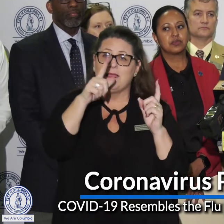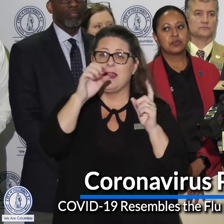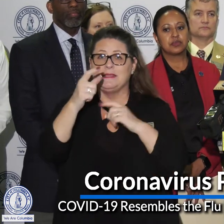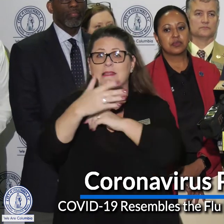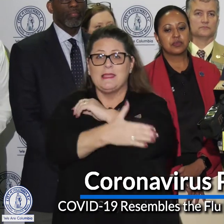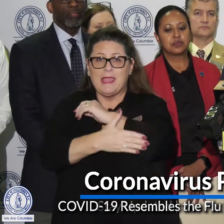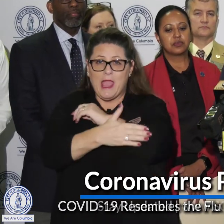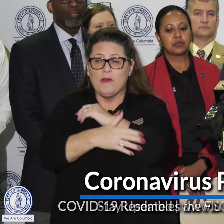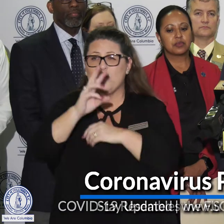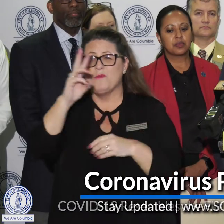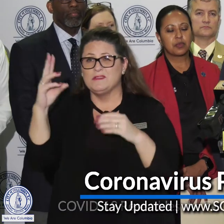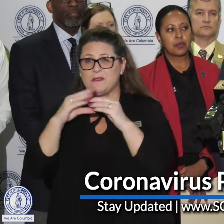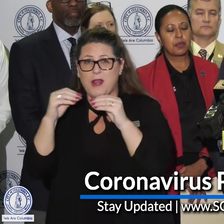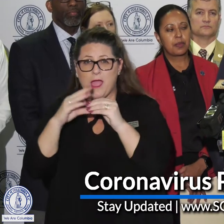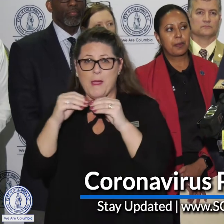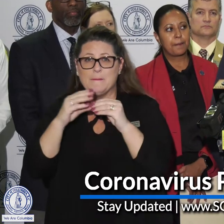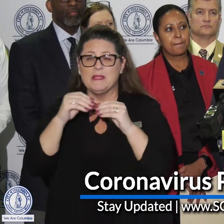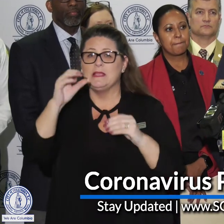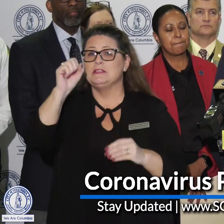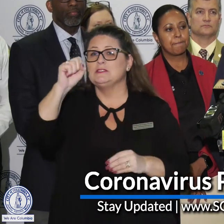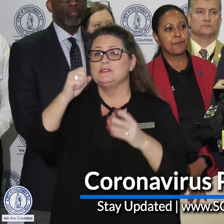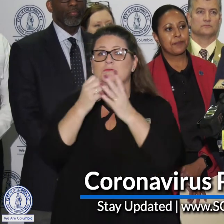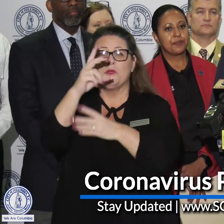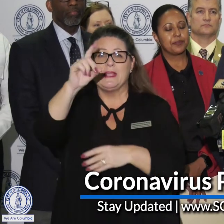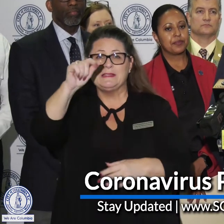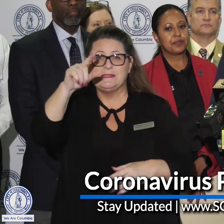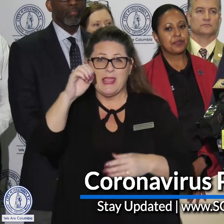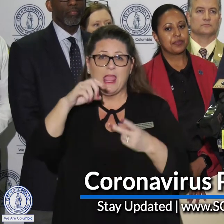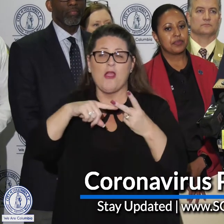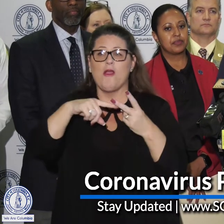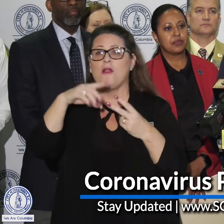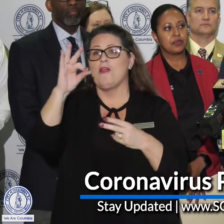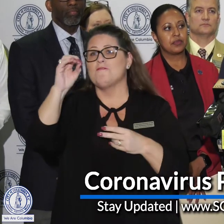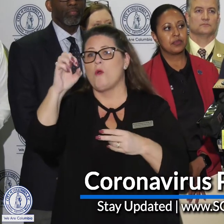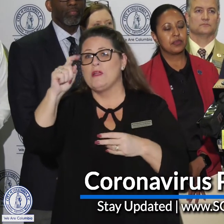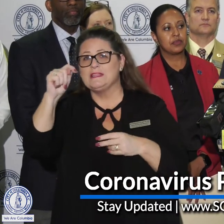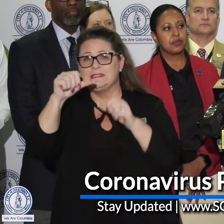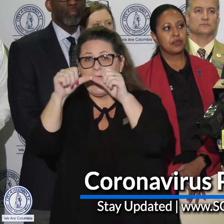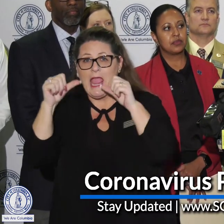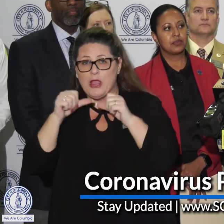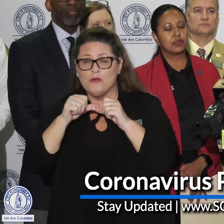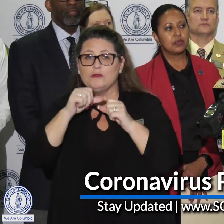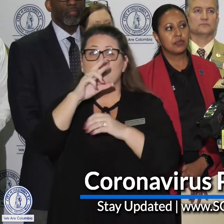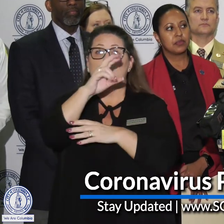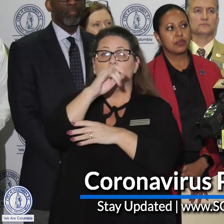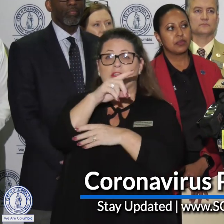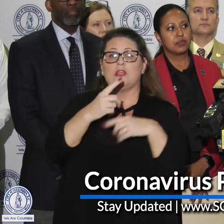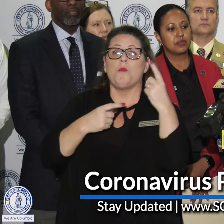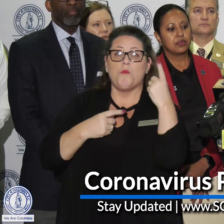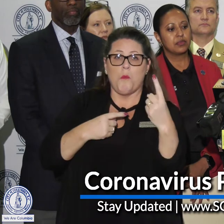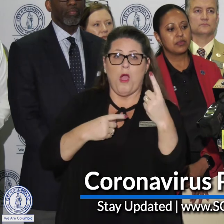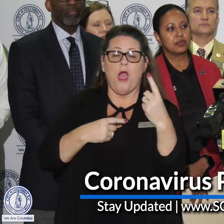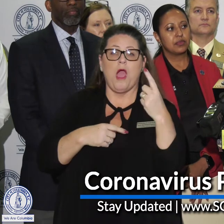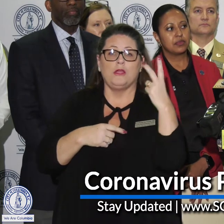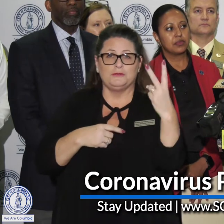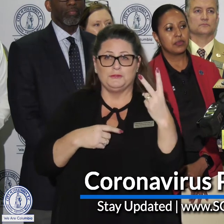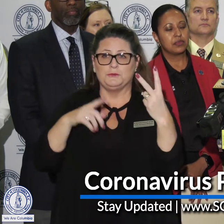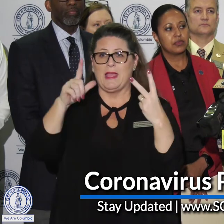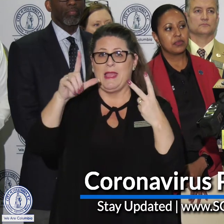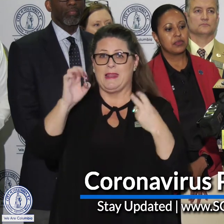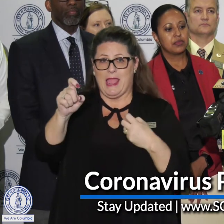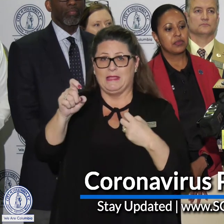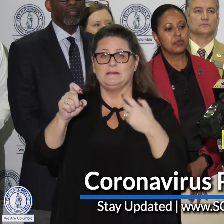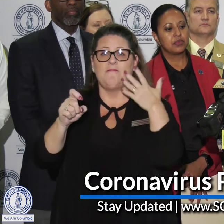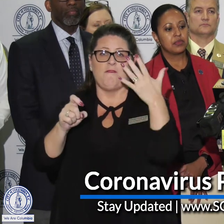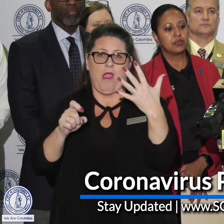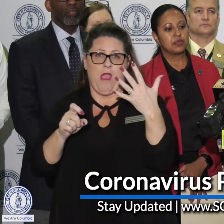the City of West Columbia, City of Springdale, City of Forest Acres, Richland 1, Richland 2, Lexington, Richland School